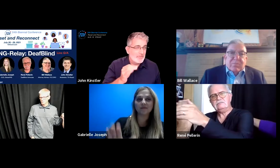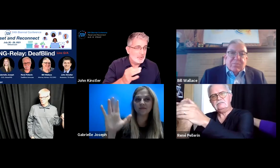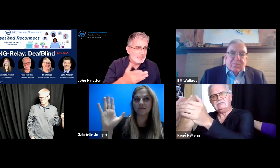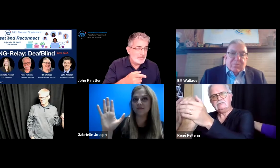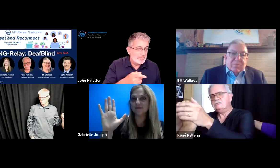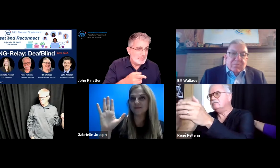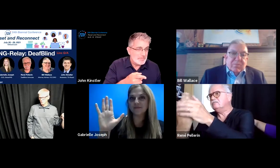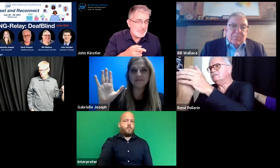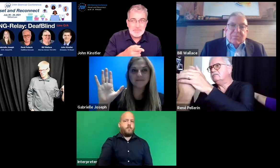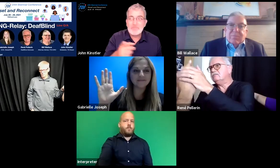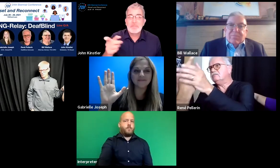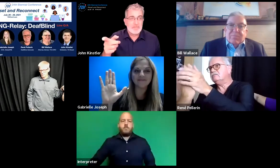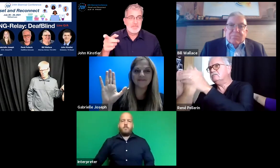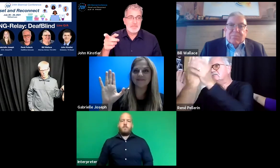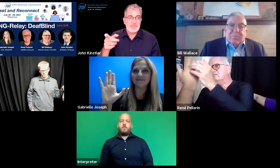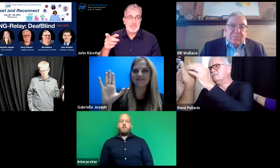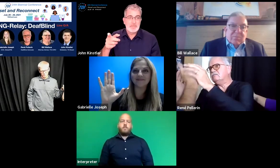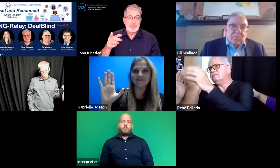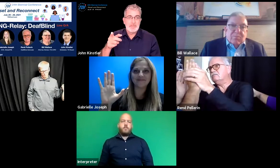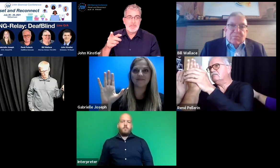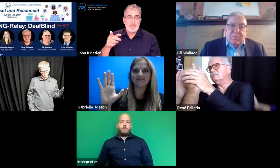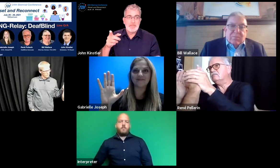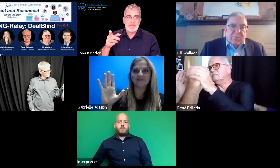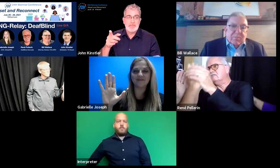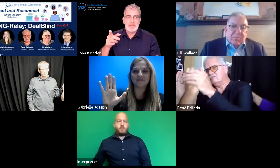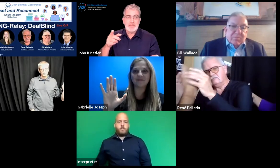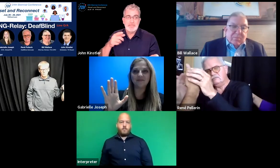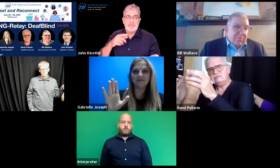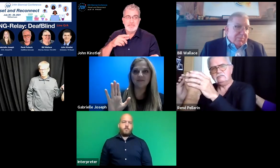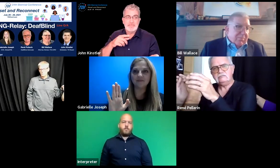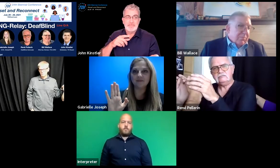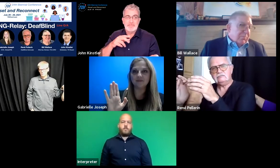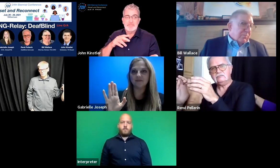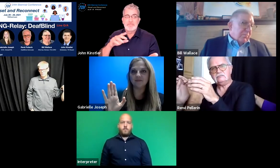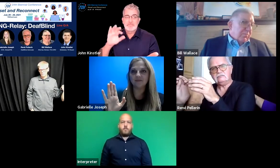No, I don't. I'm gonna give it just a moment. Okay.